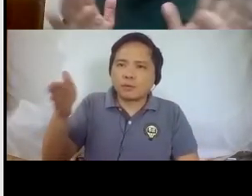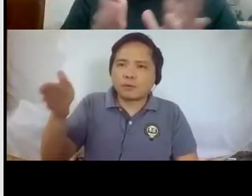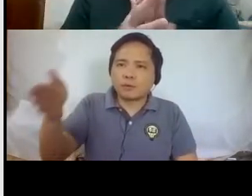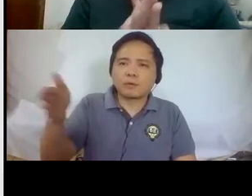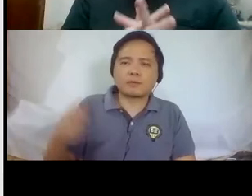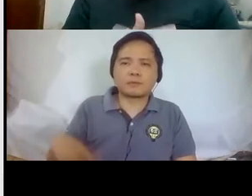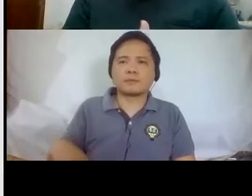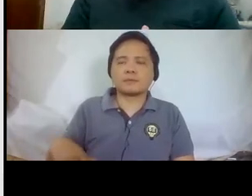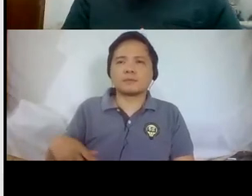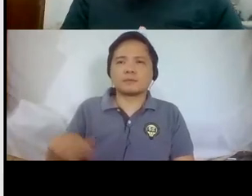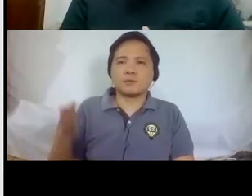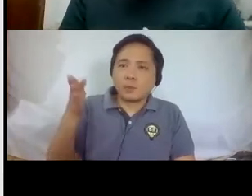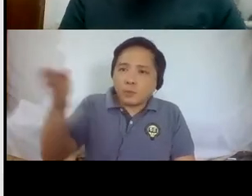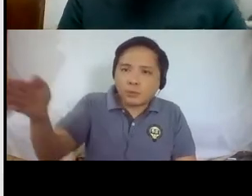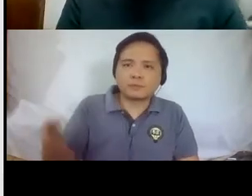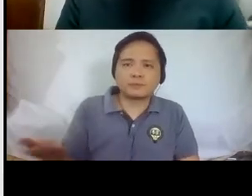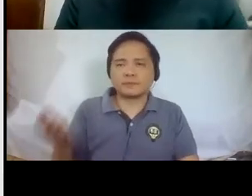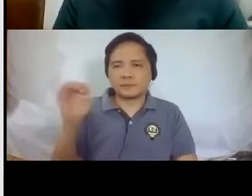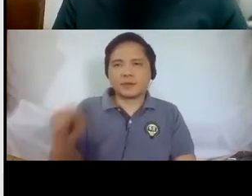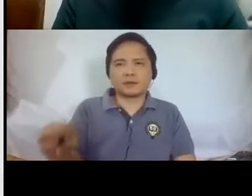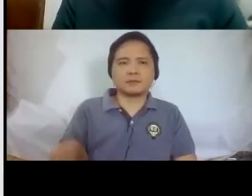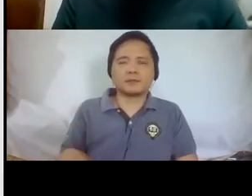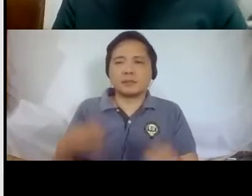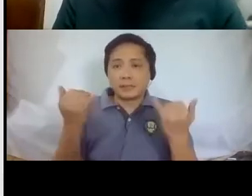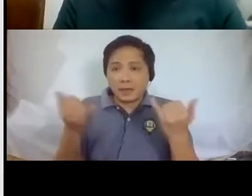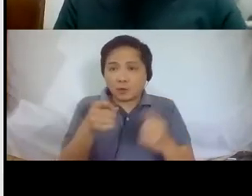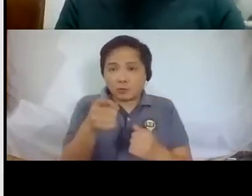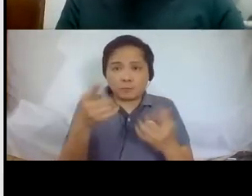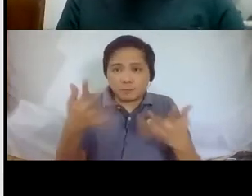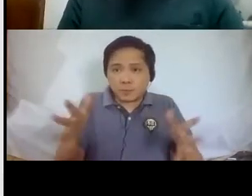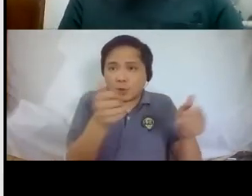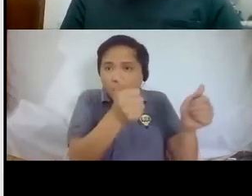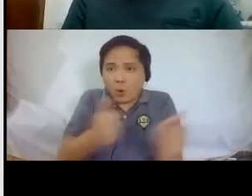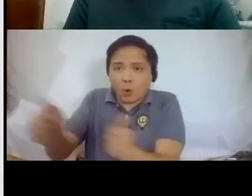Okay, and then you're basically finished with organizing signs by